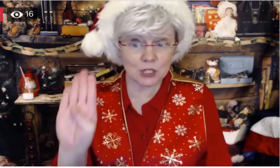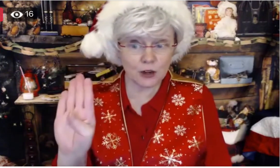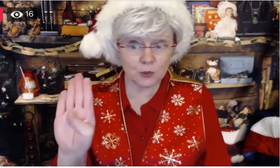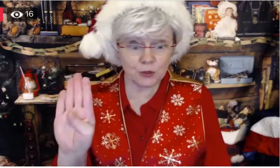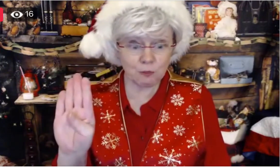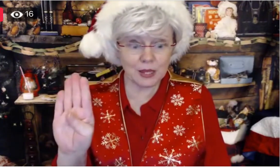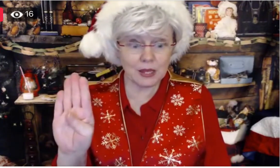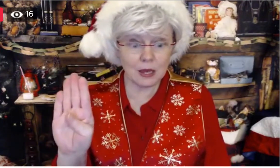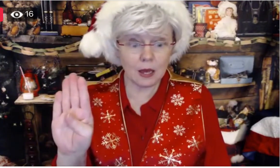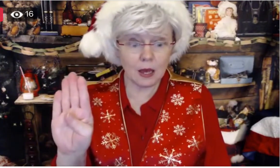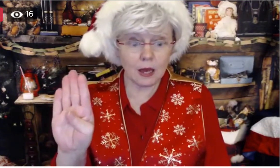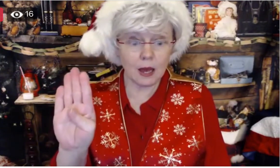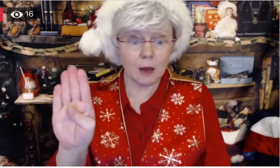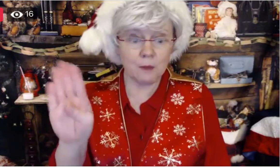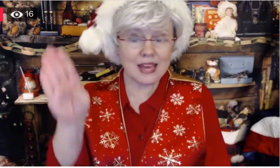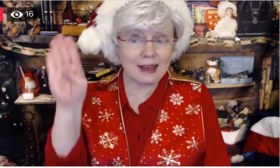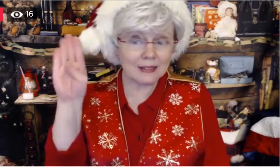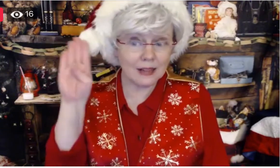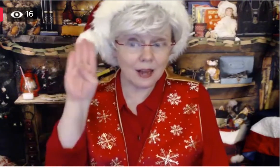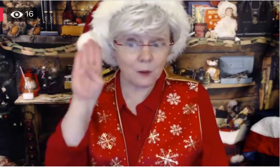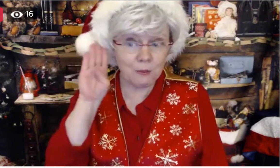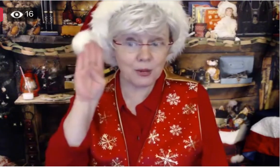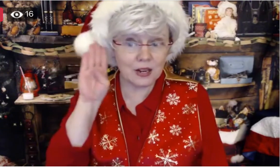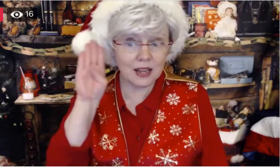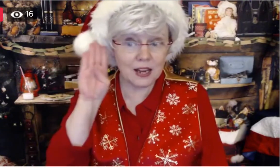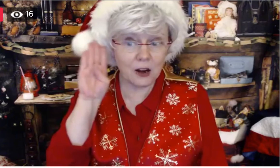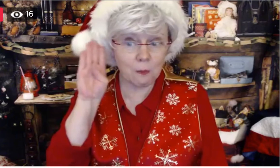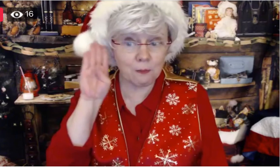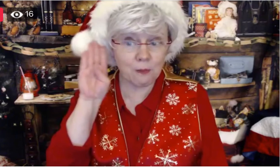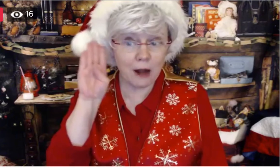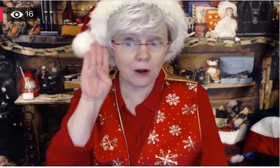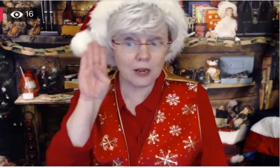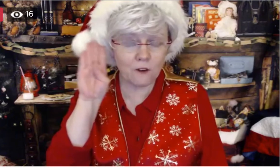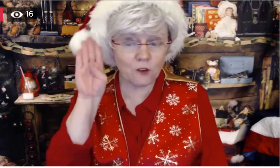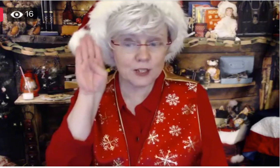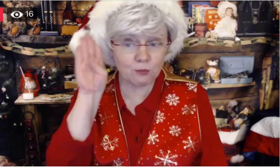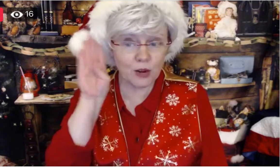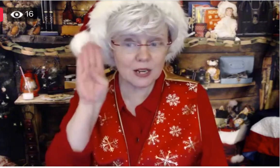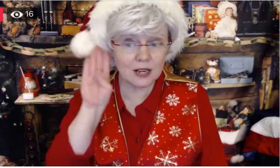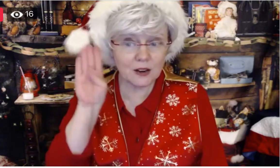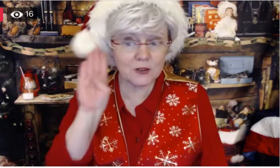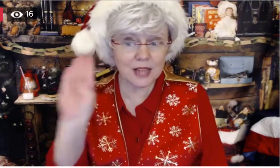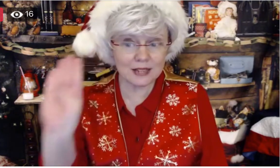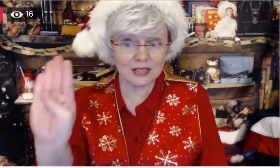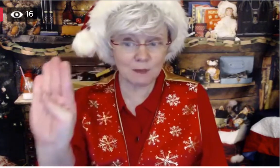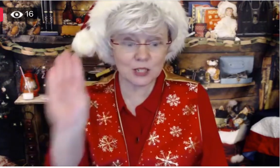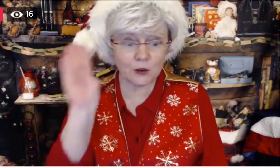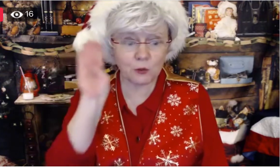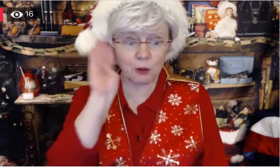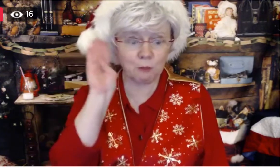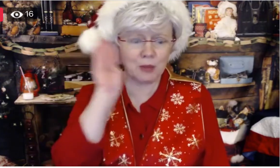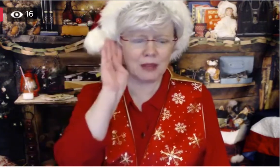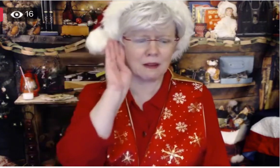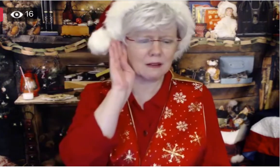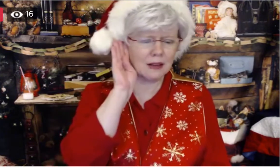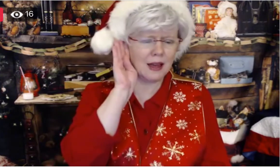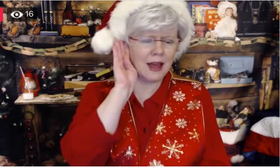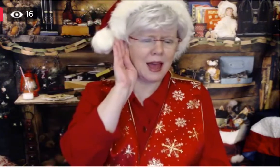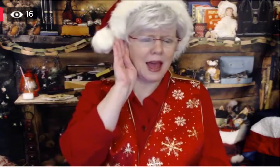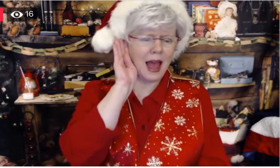starts with B, Beacon. We put it here by our ear for his pointed ears, and his name starts with B, Beacon. And